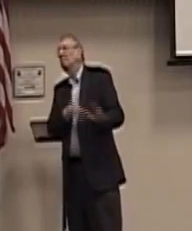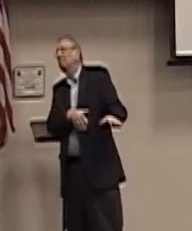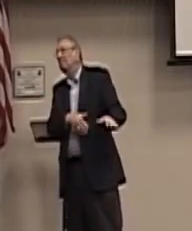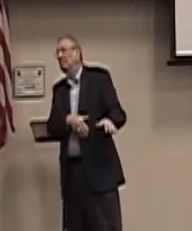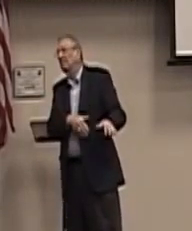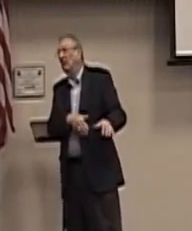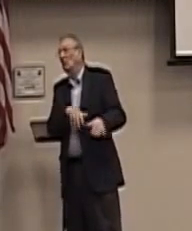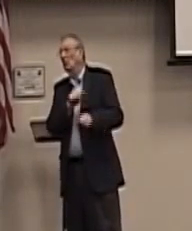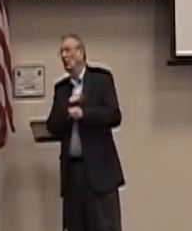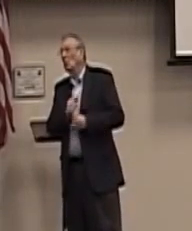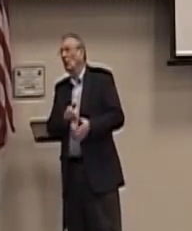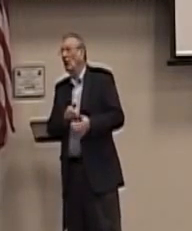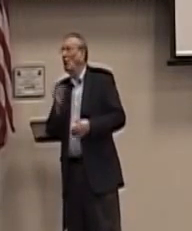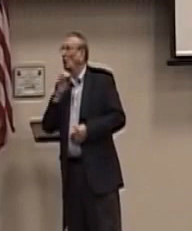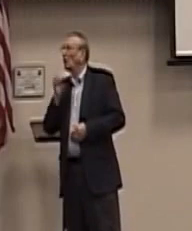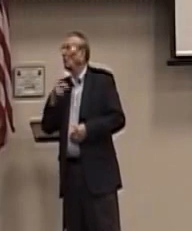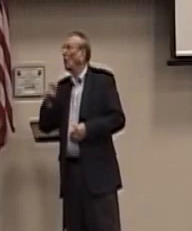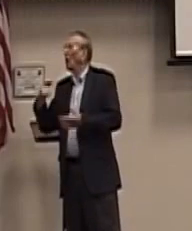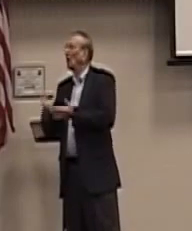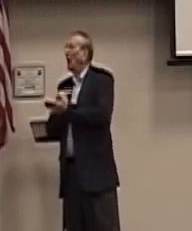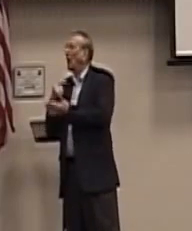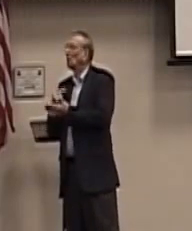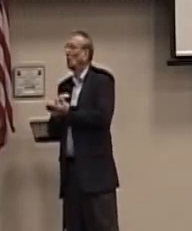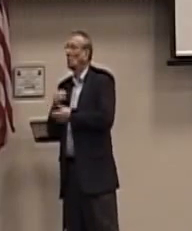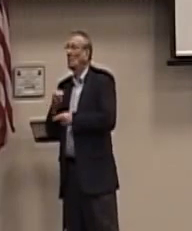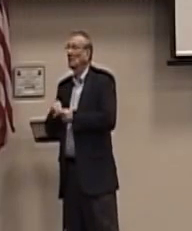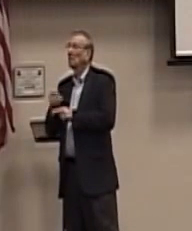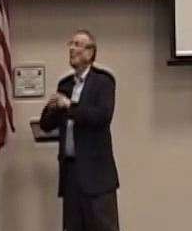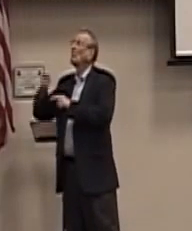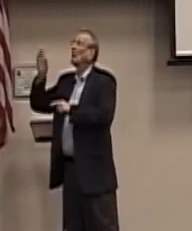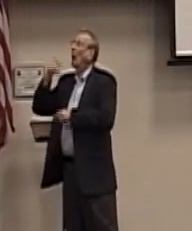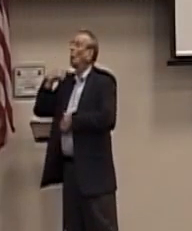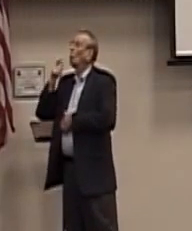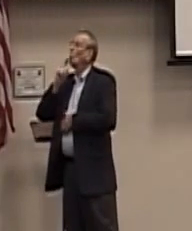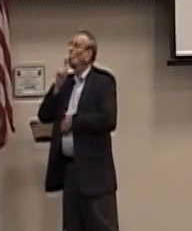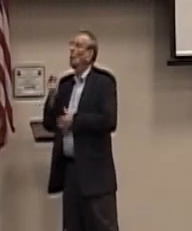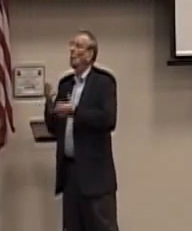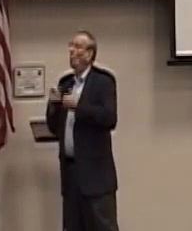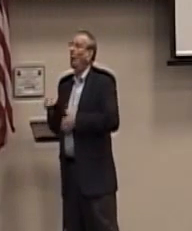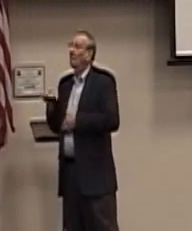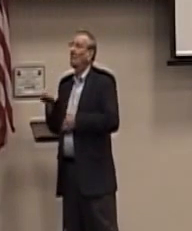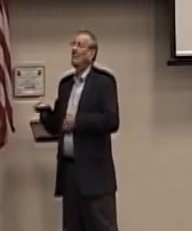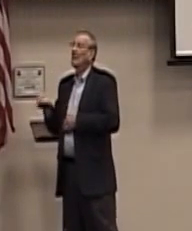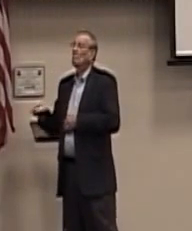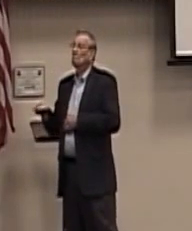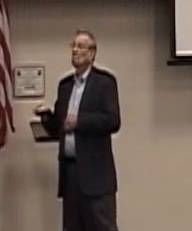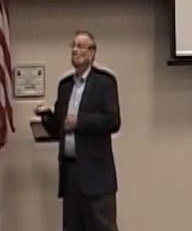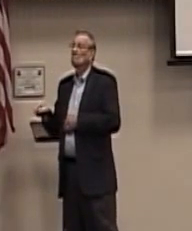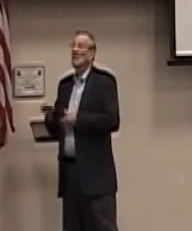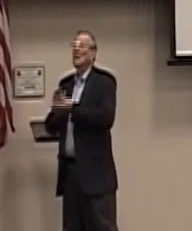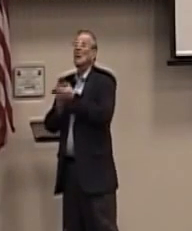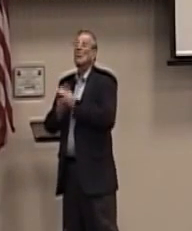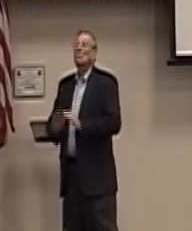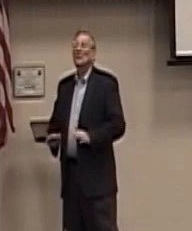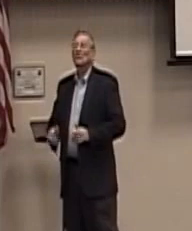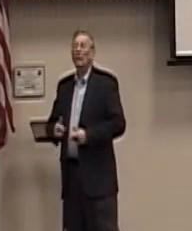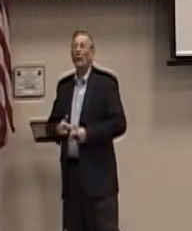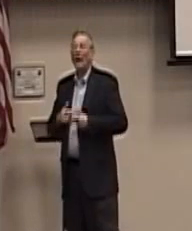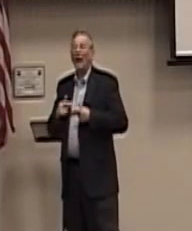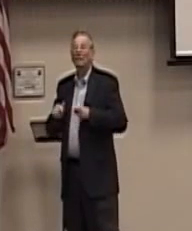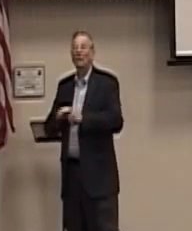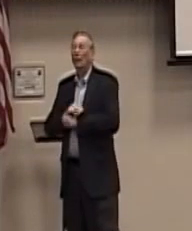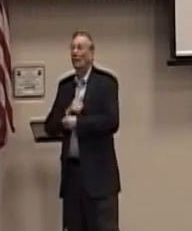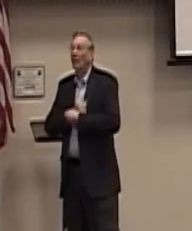traditional ways, and they're looking for a gospel message from a God who truly wants for them peaceful lives, full of